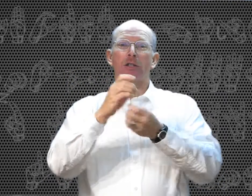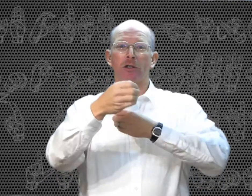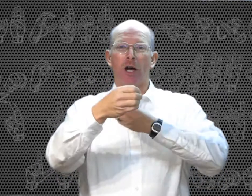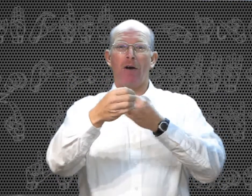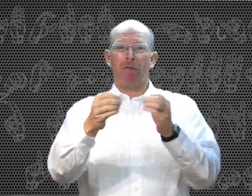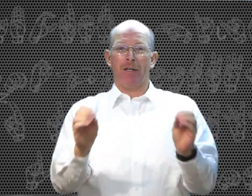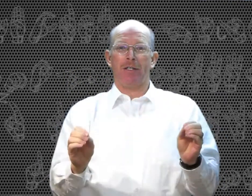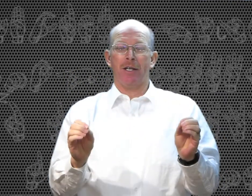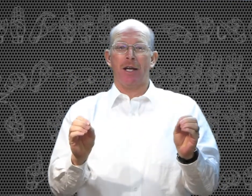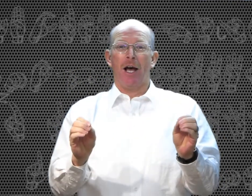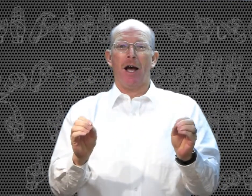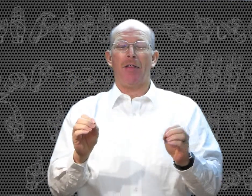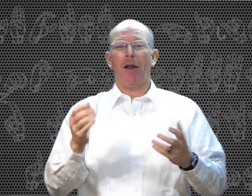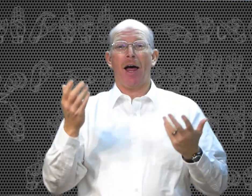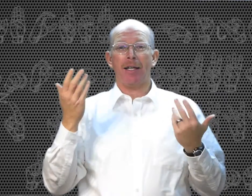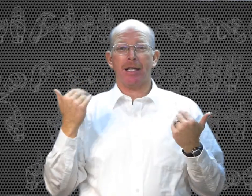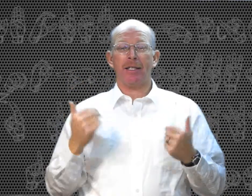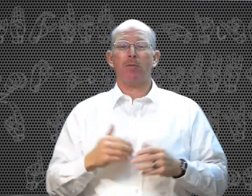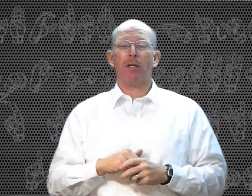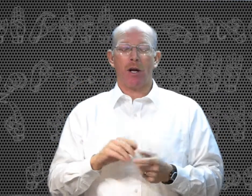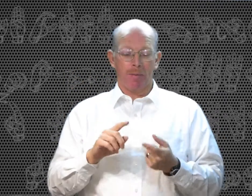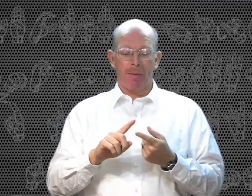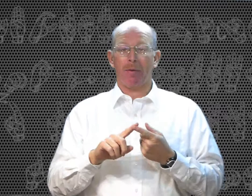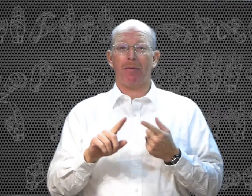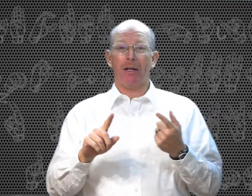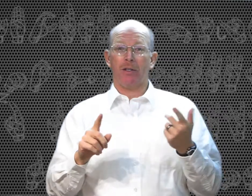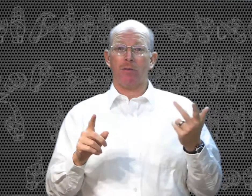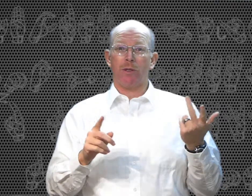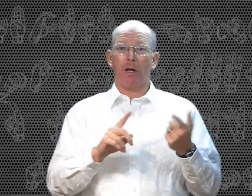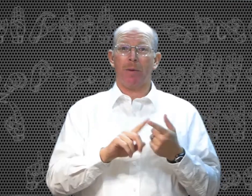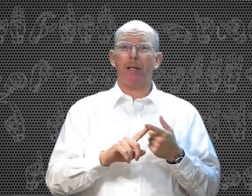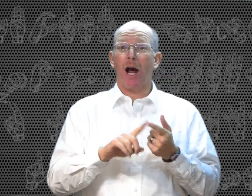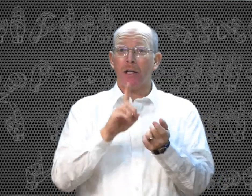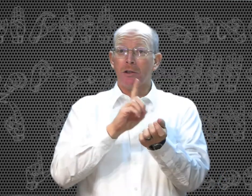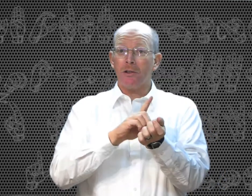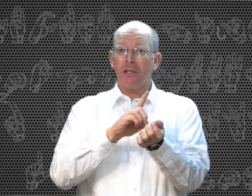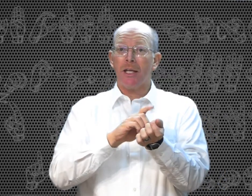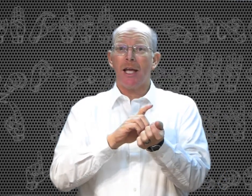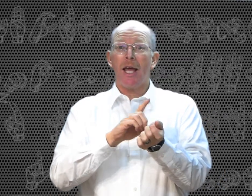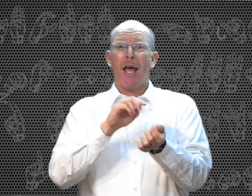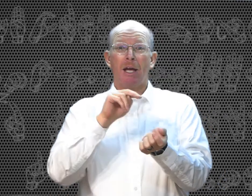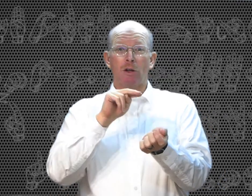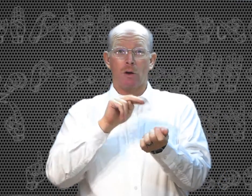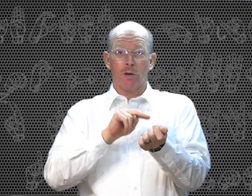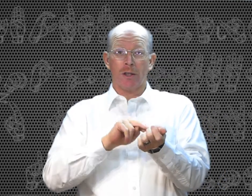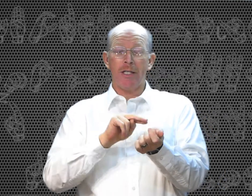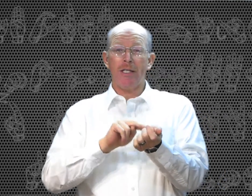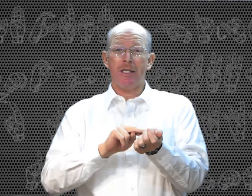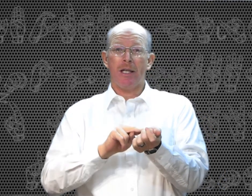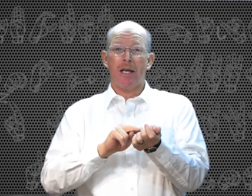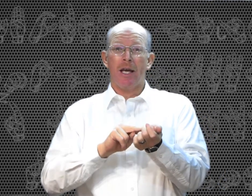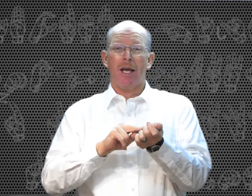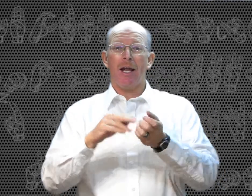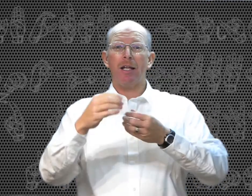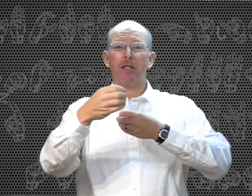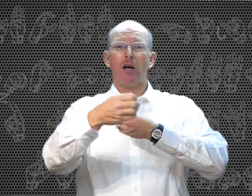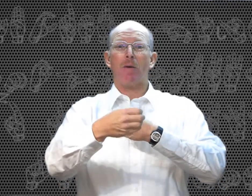doctor's office. In the last lesson, we talked about professions. We talked about doctors and nurses. And now let's talk